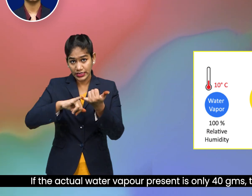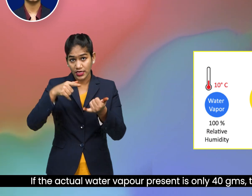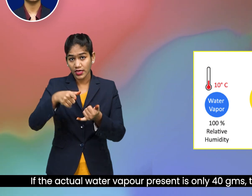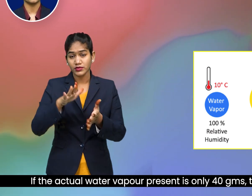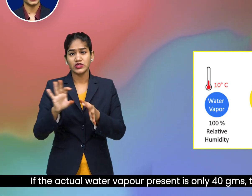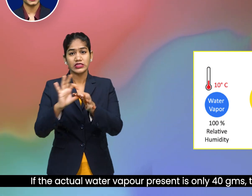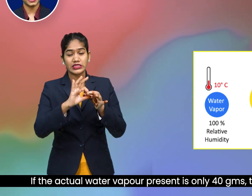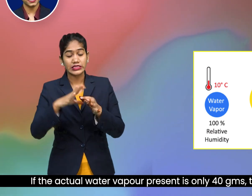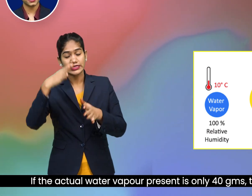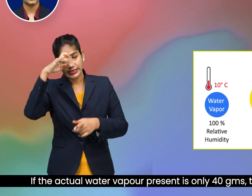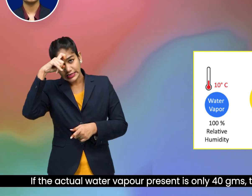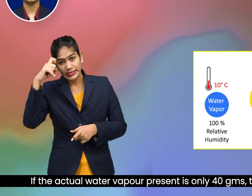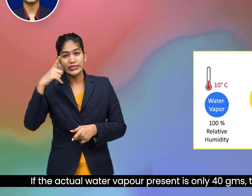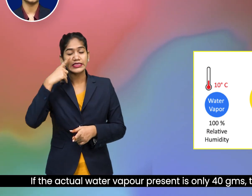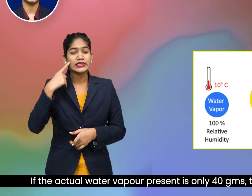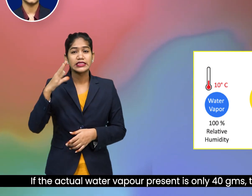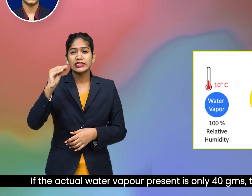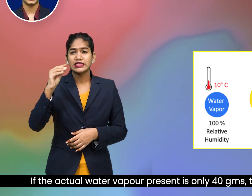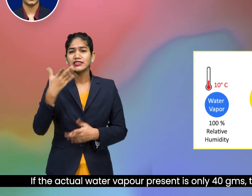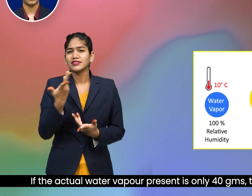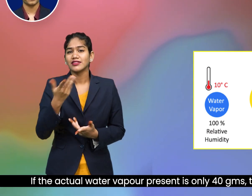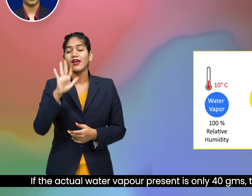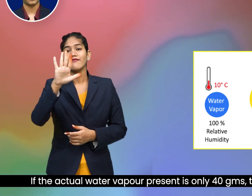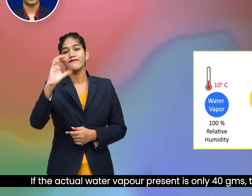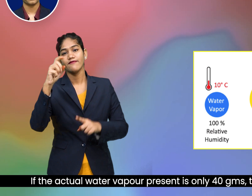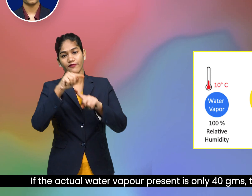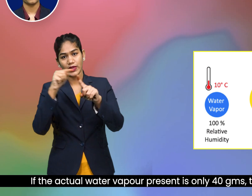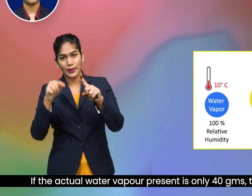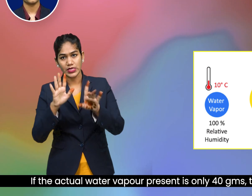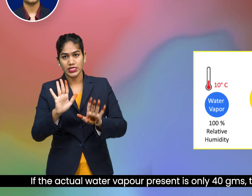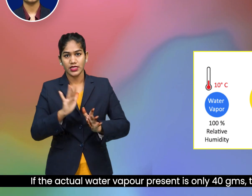the relative humidity is 50%.